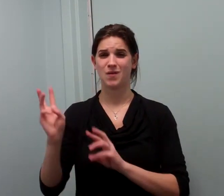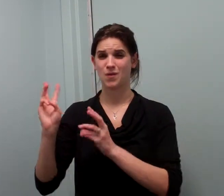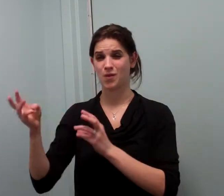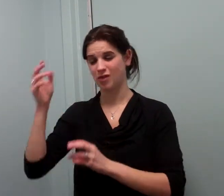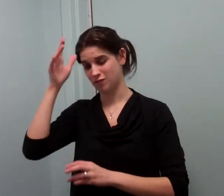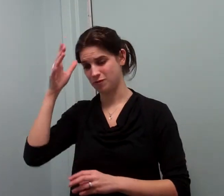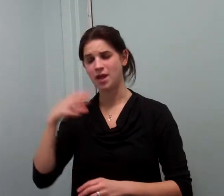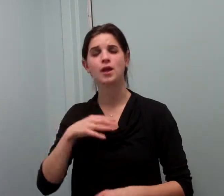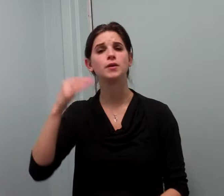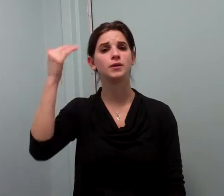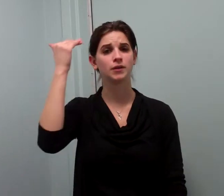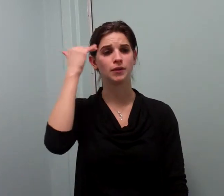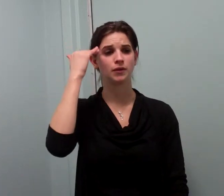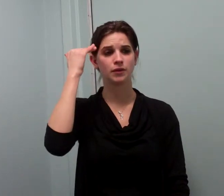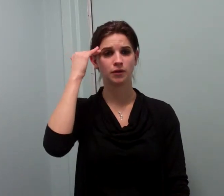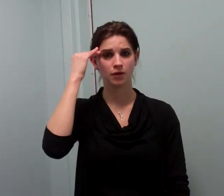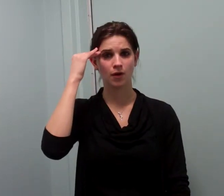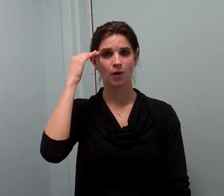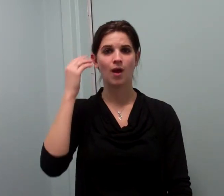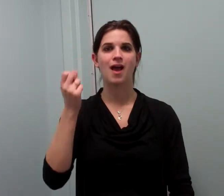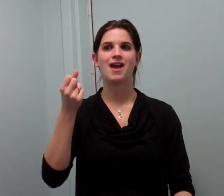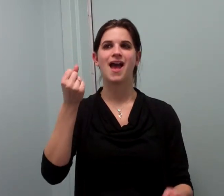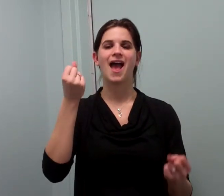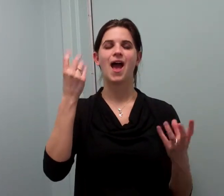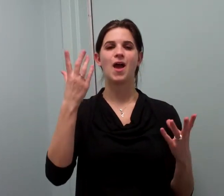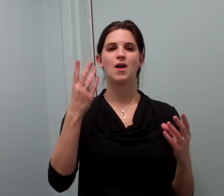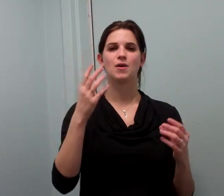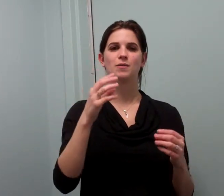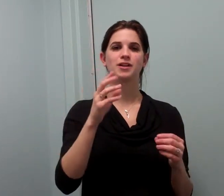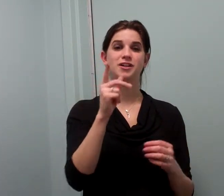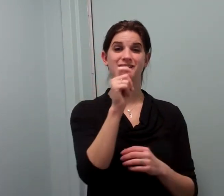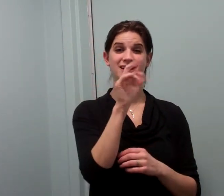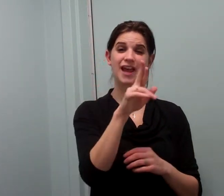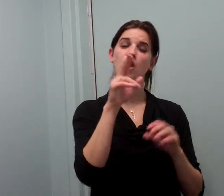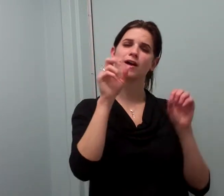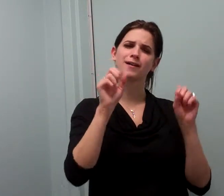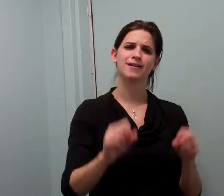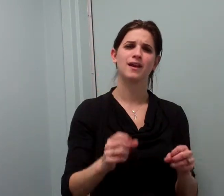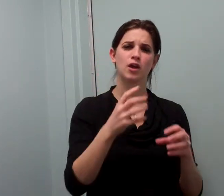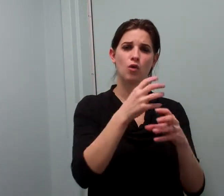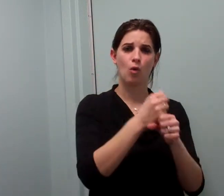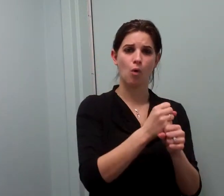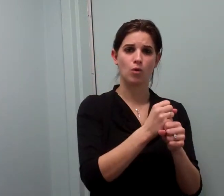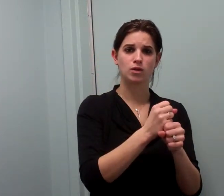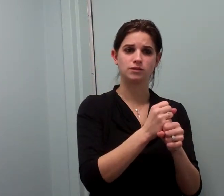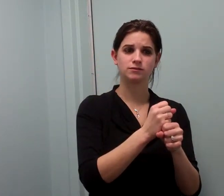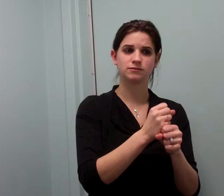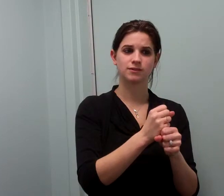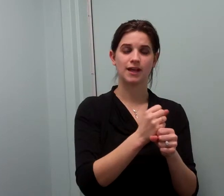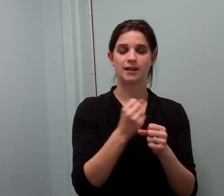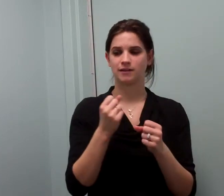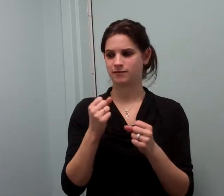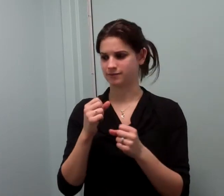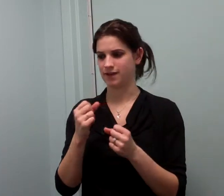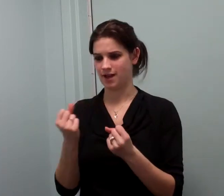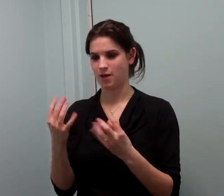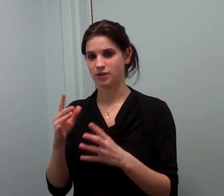air or how much water vapor the air can hold, how much is actually in it, and that's relative humidity. The device they use is